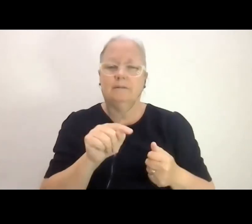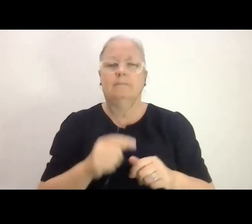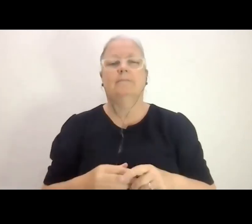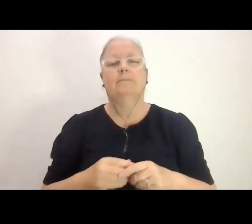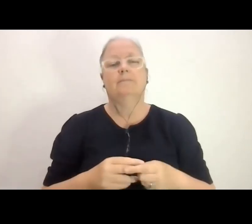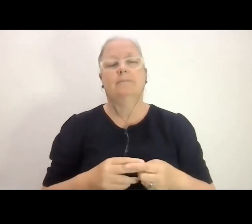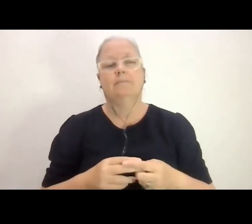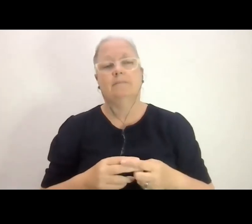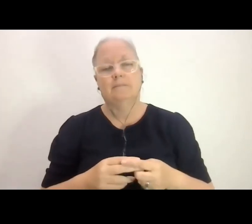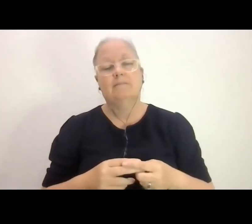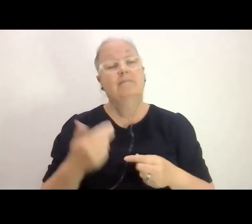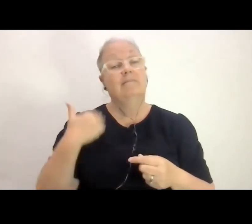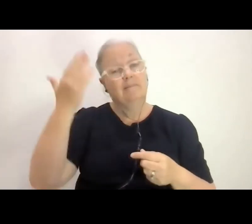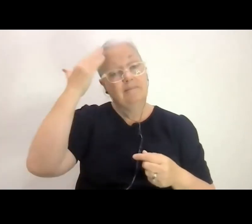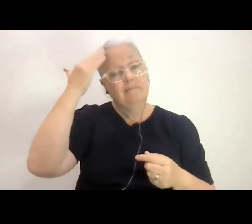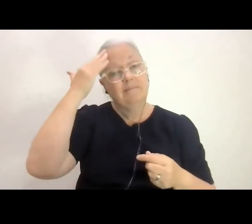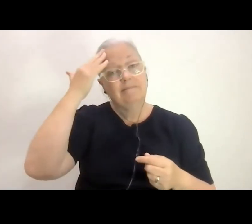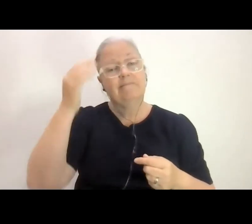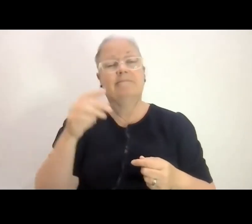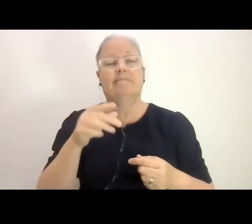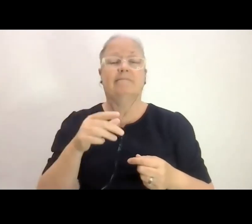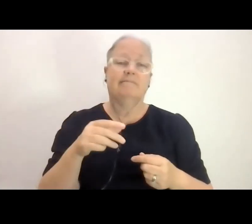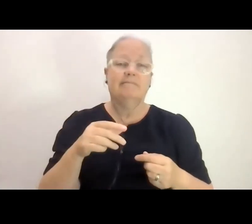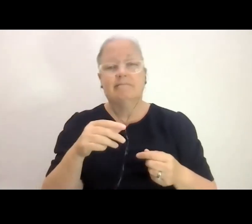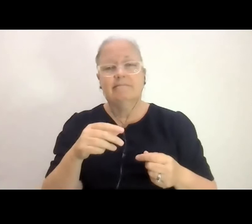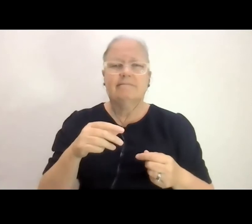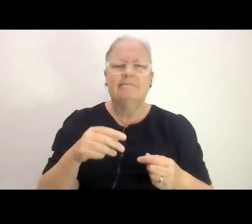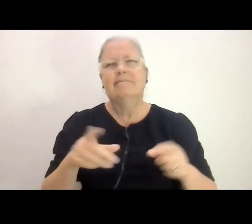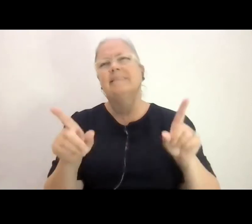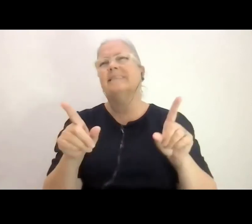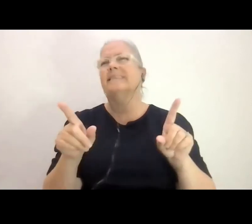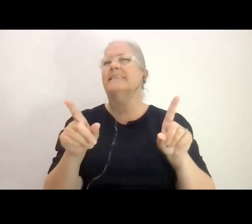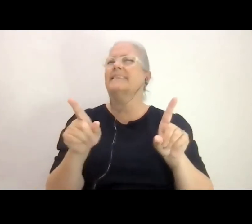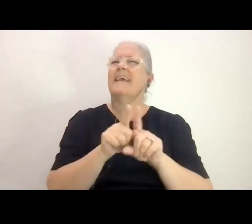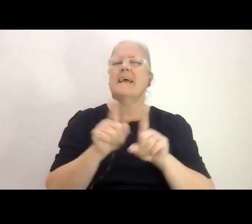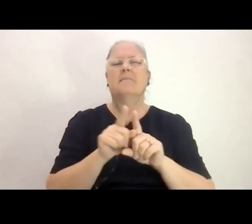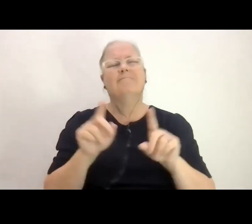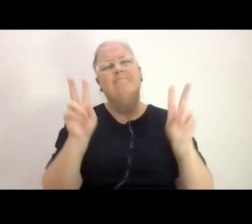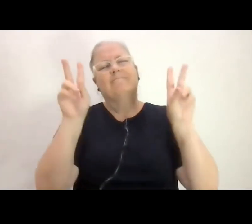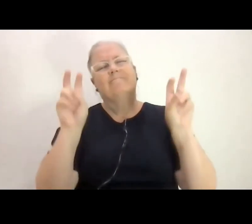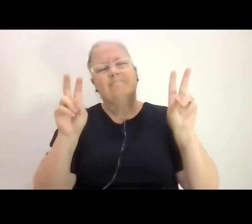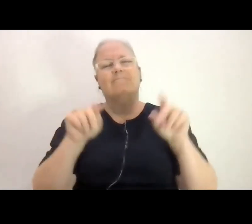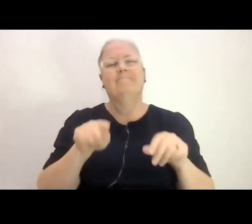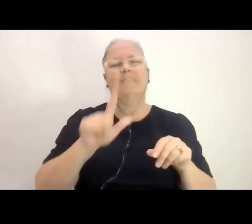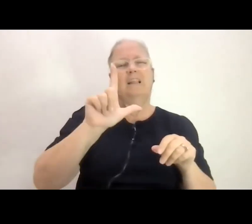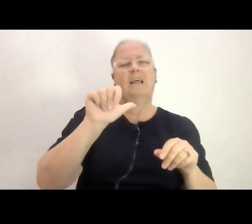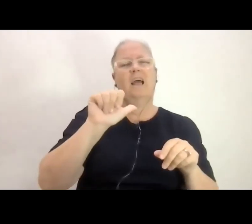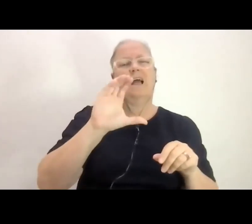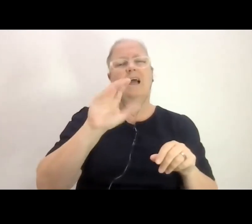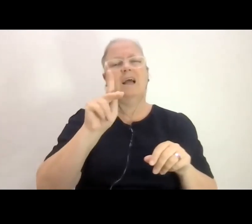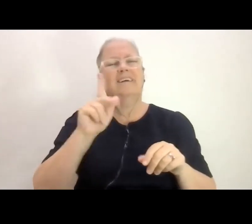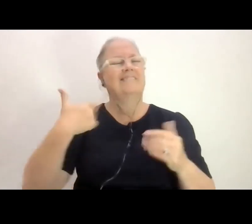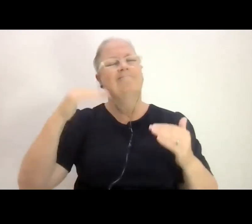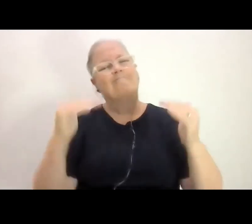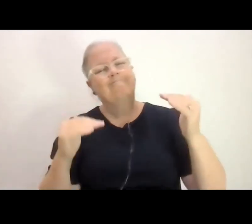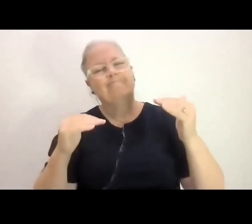a lack, still a lack, and this also requires further investment, so that people, those